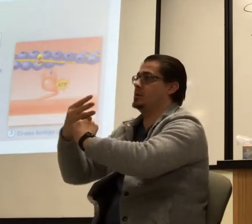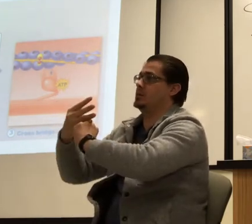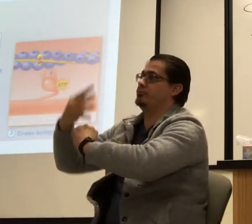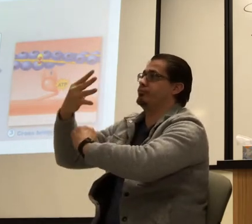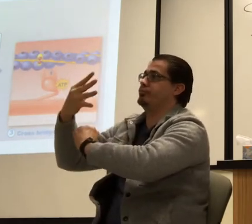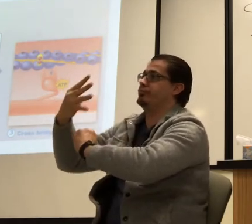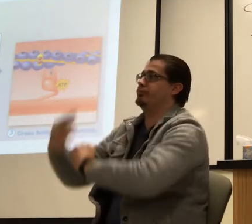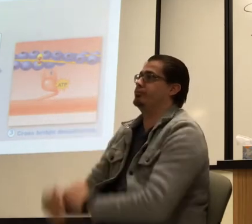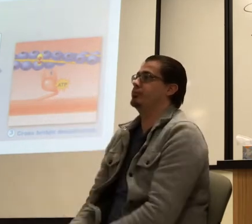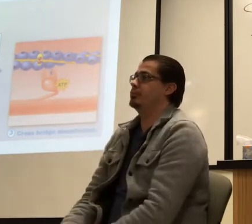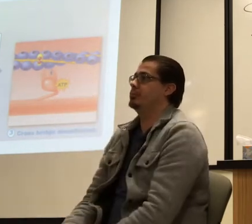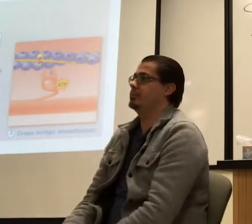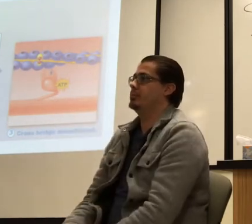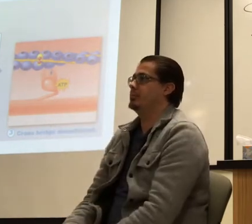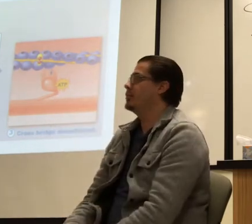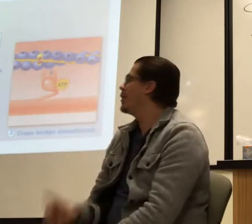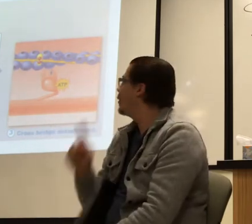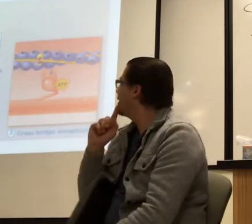causes this.